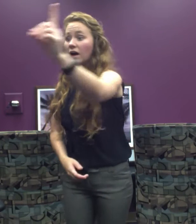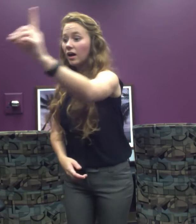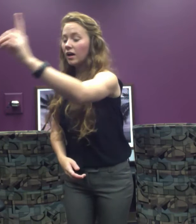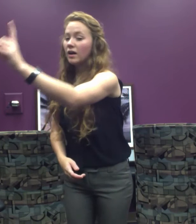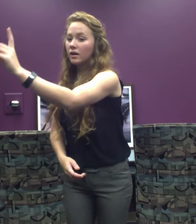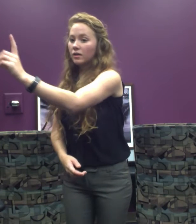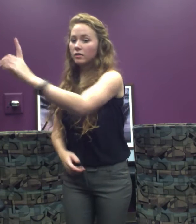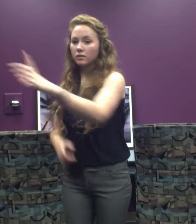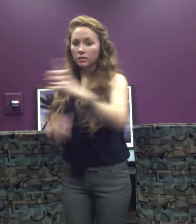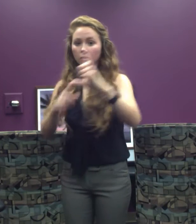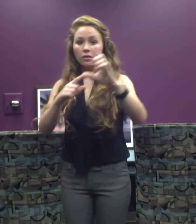shorter and shorter and shorter and shorter.